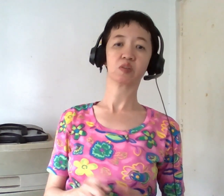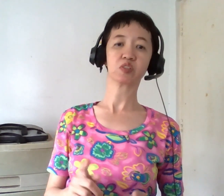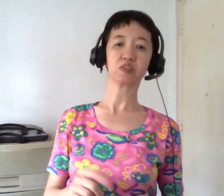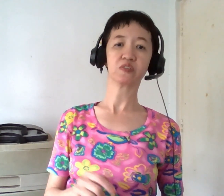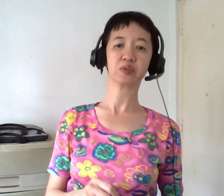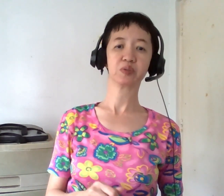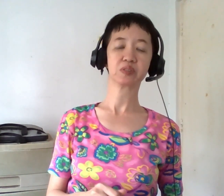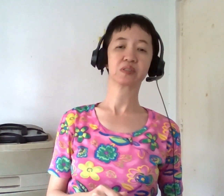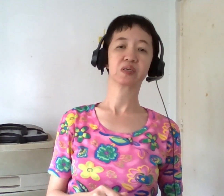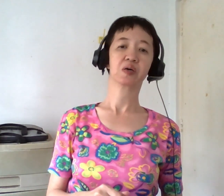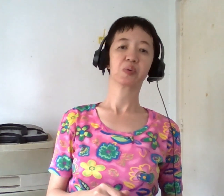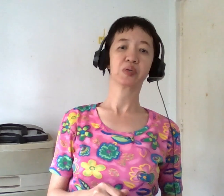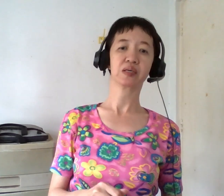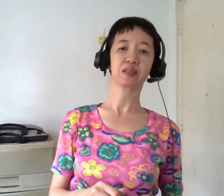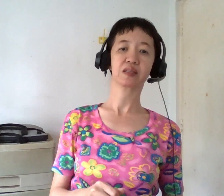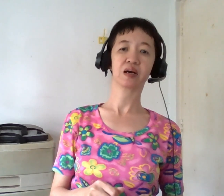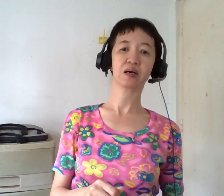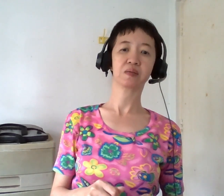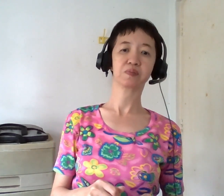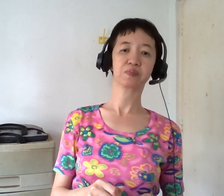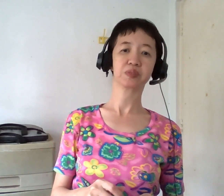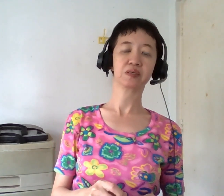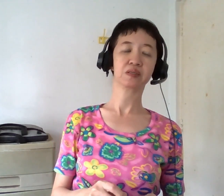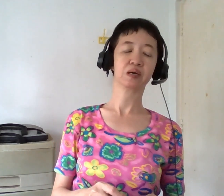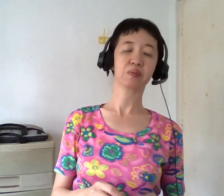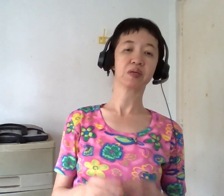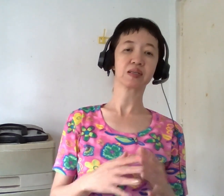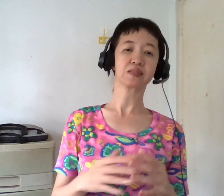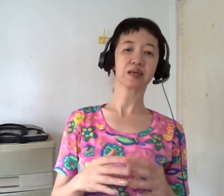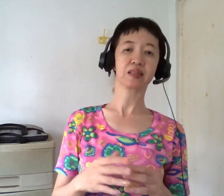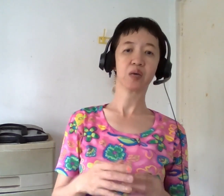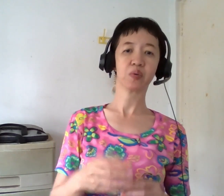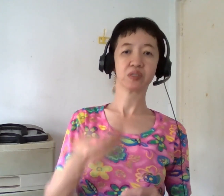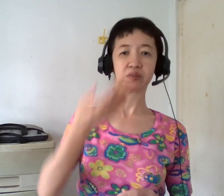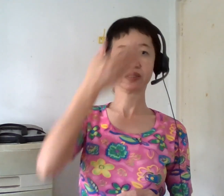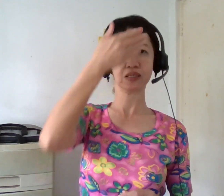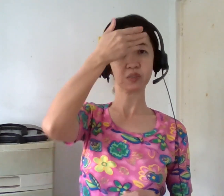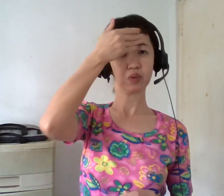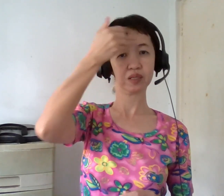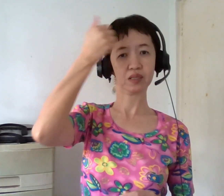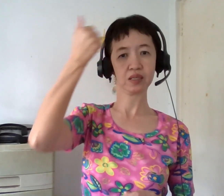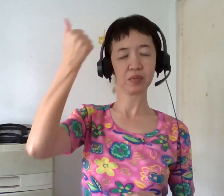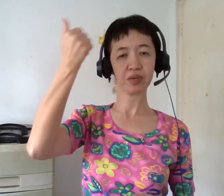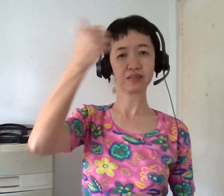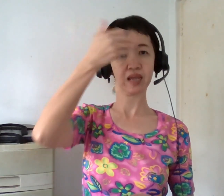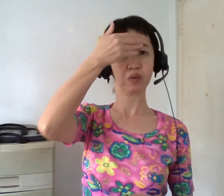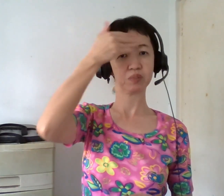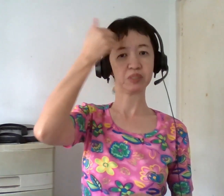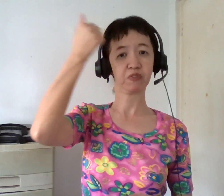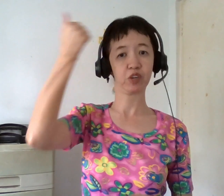don't confuse with the American Sign Language because this one in American Sign Language means